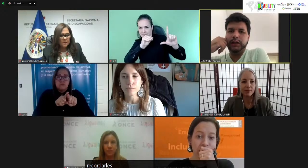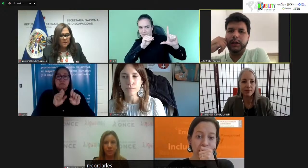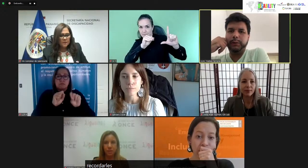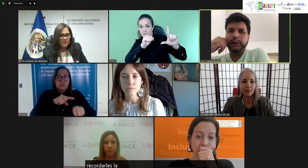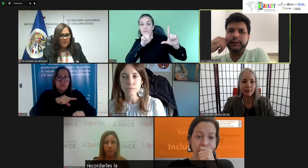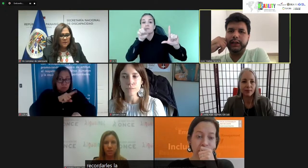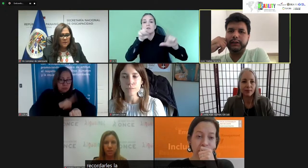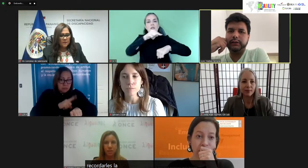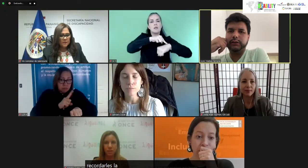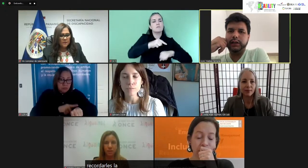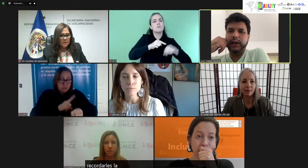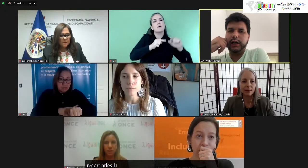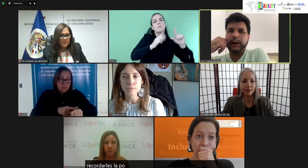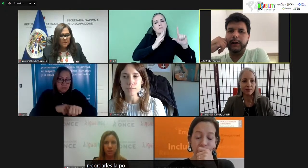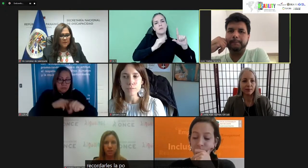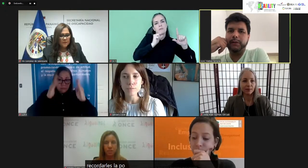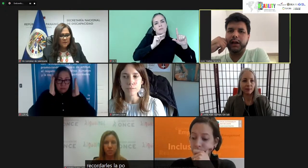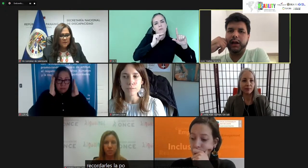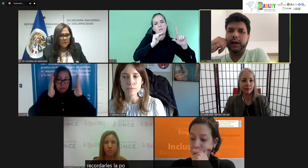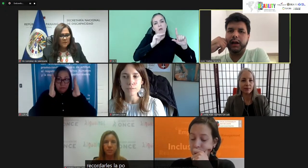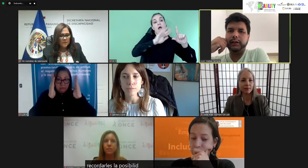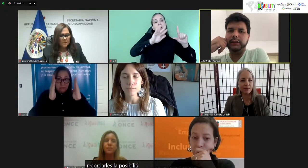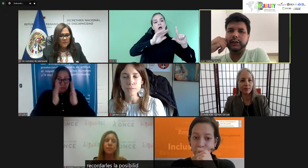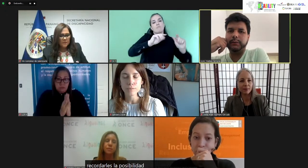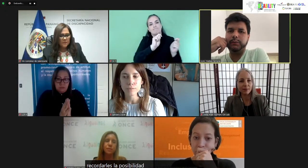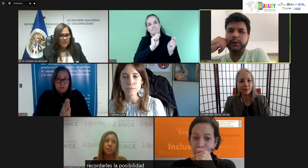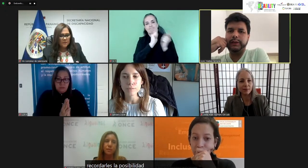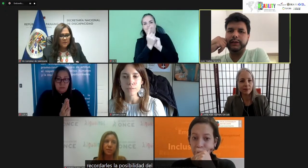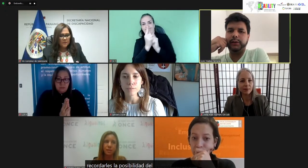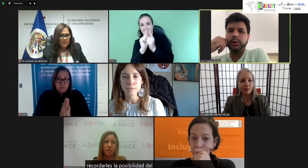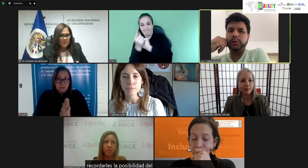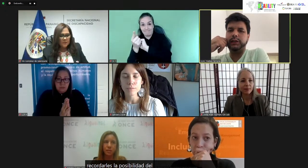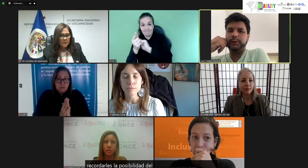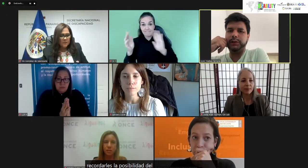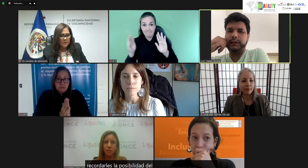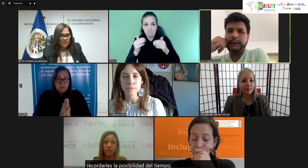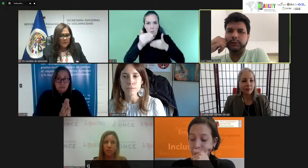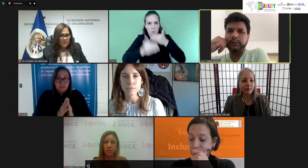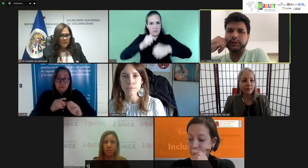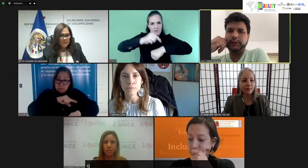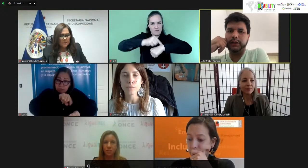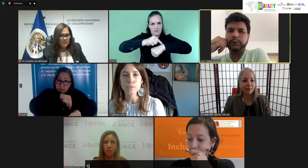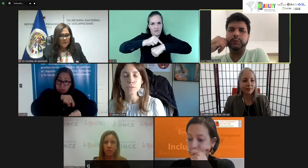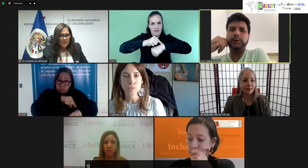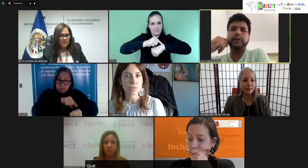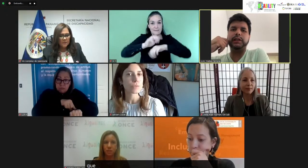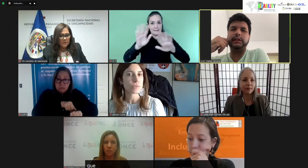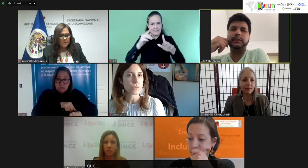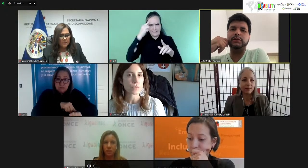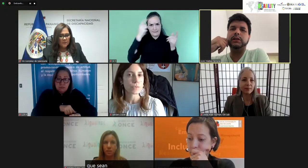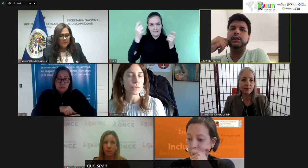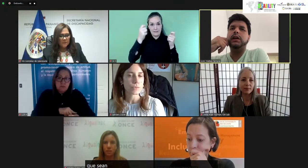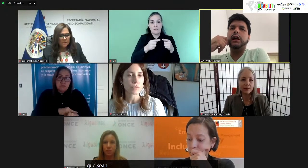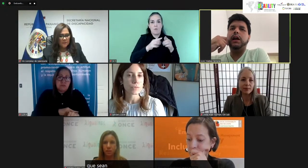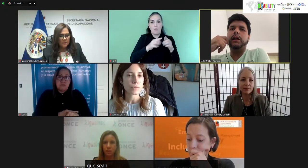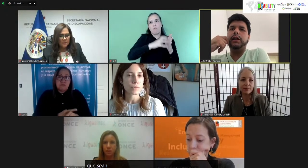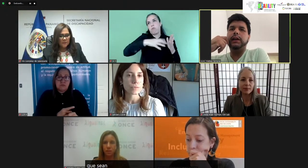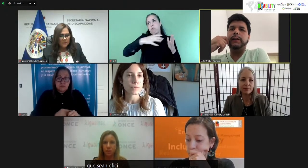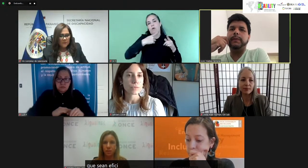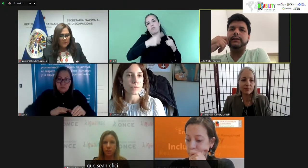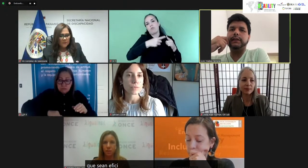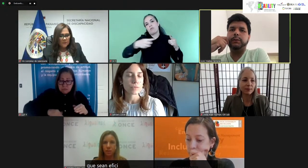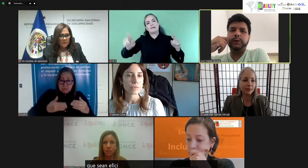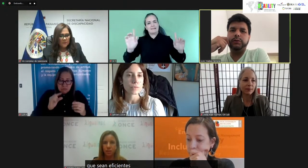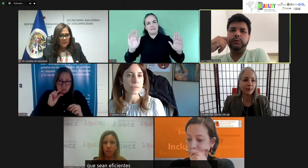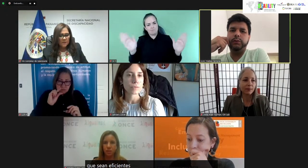remind them of the possibility of being effective with time as we are a